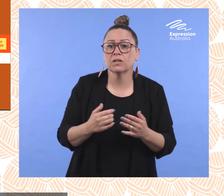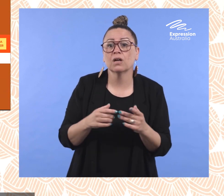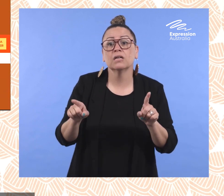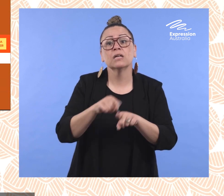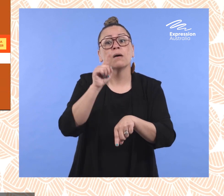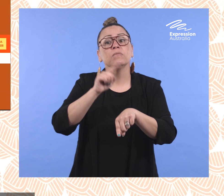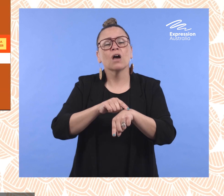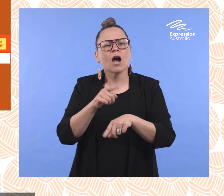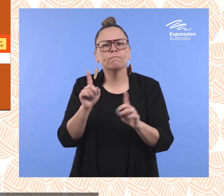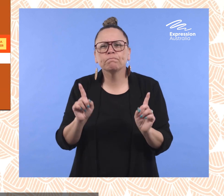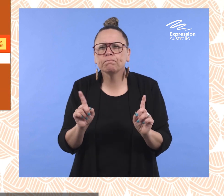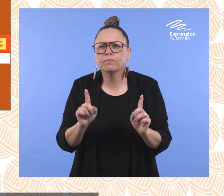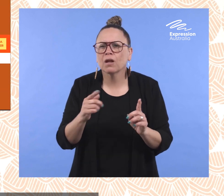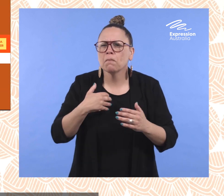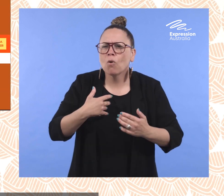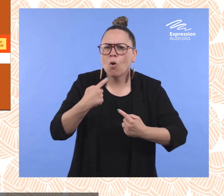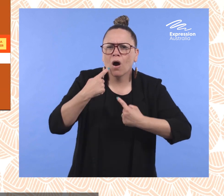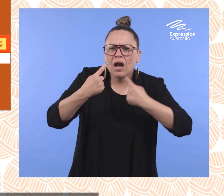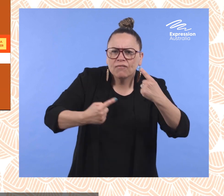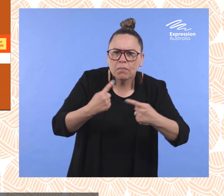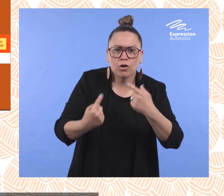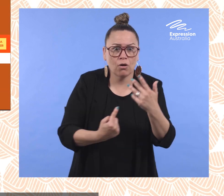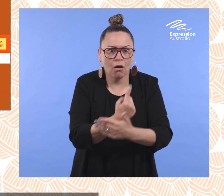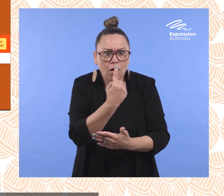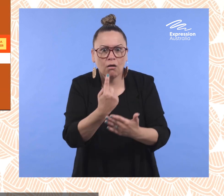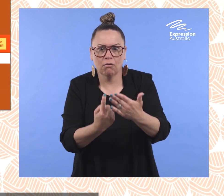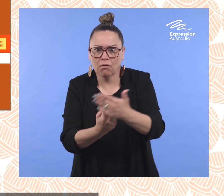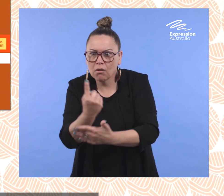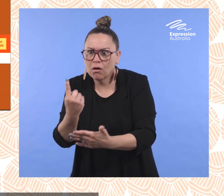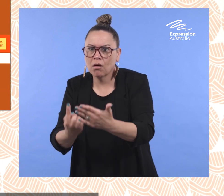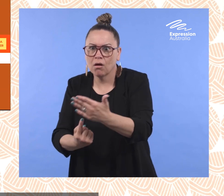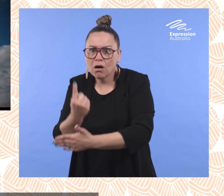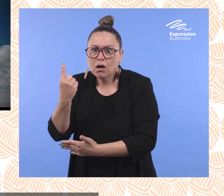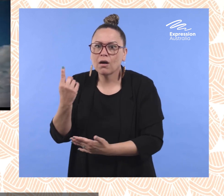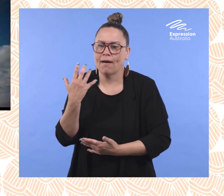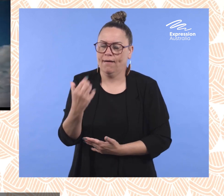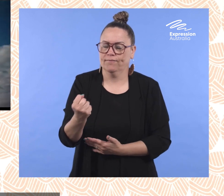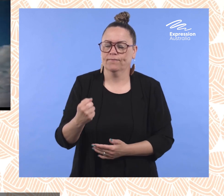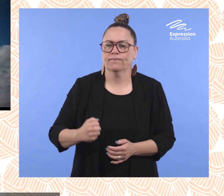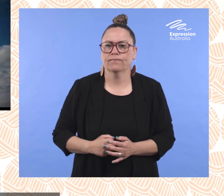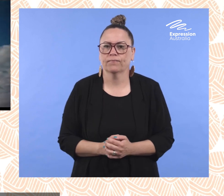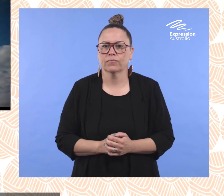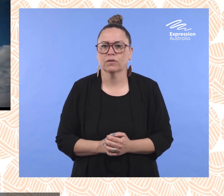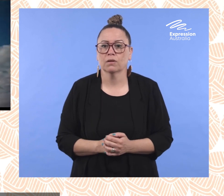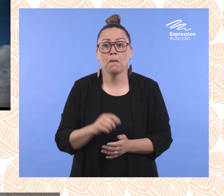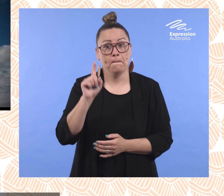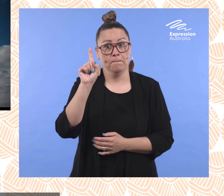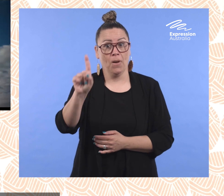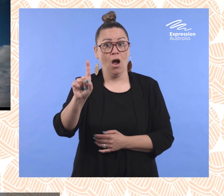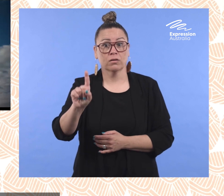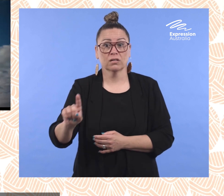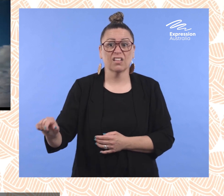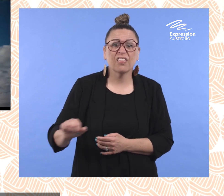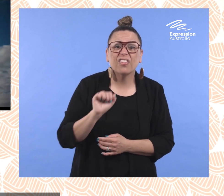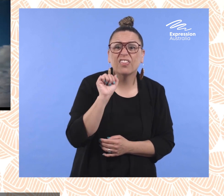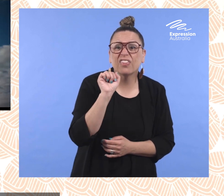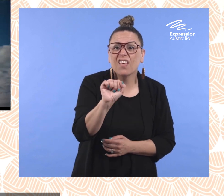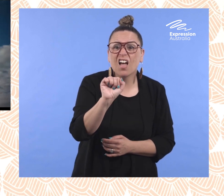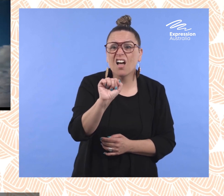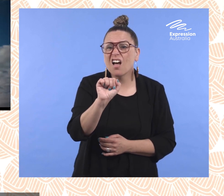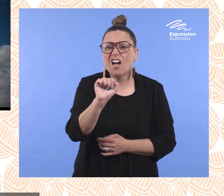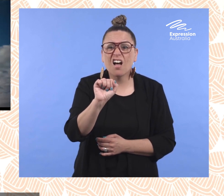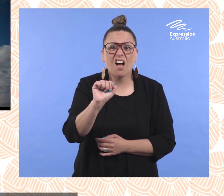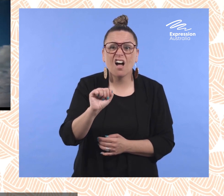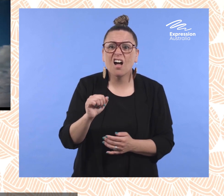at the same time, a lot more information has become available. But here is their official,